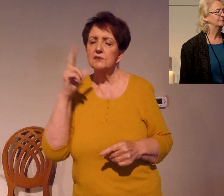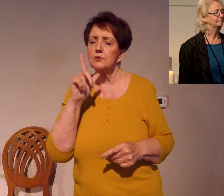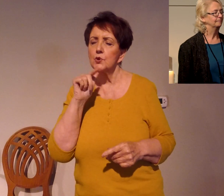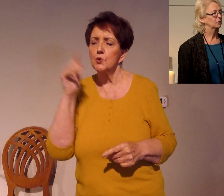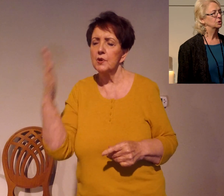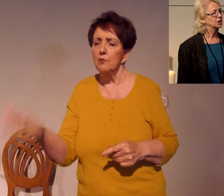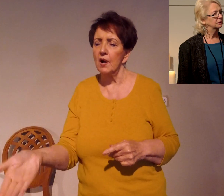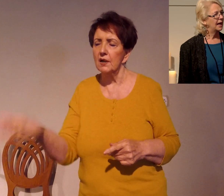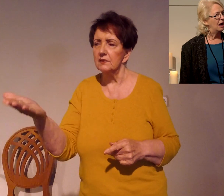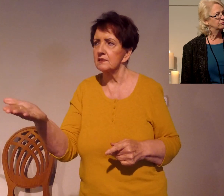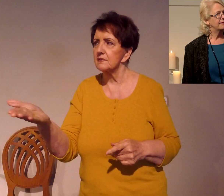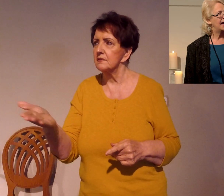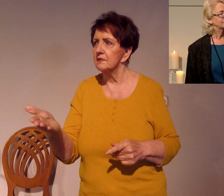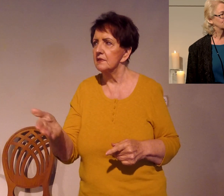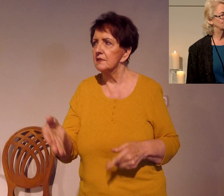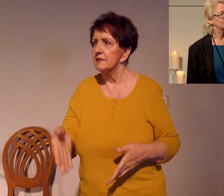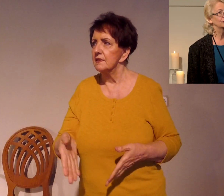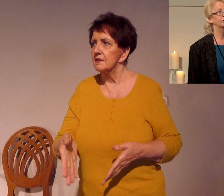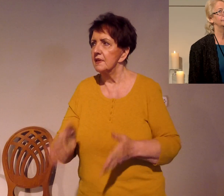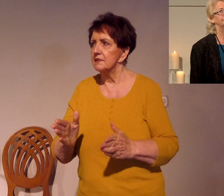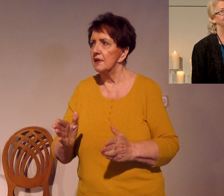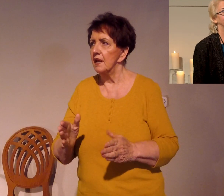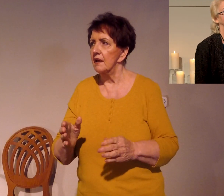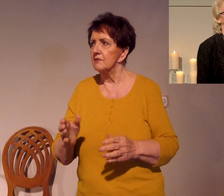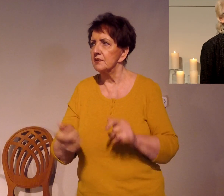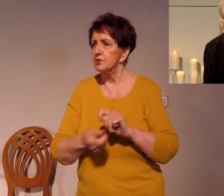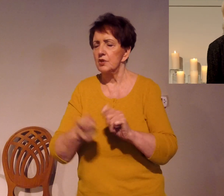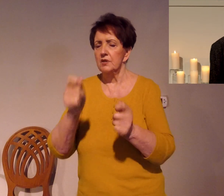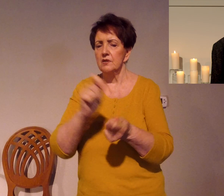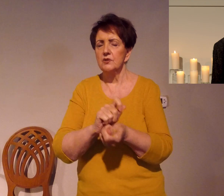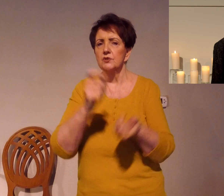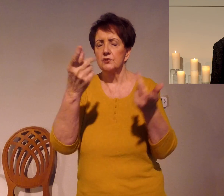was, which allowed that turn.